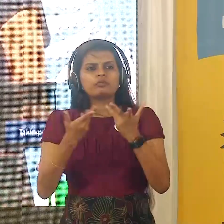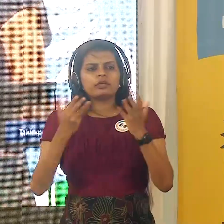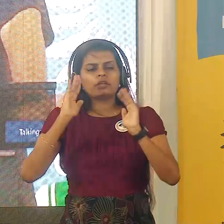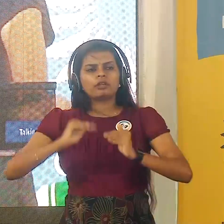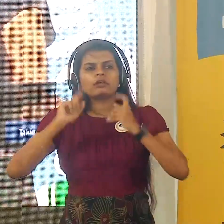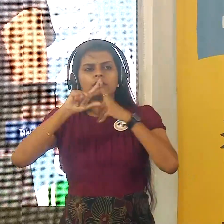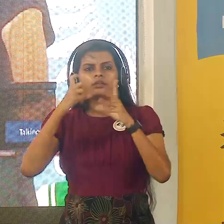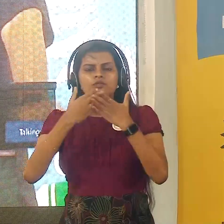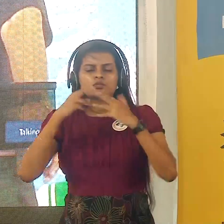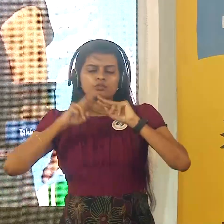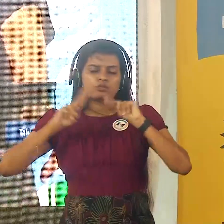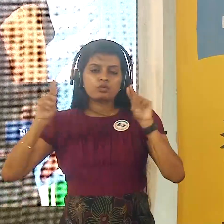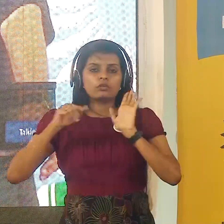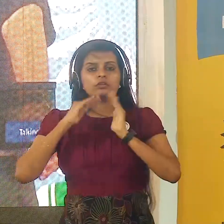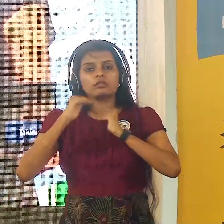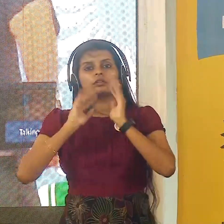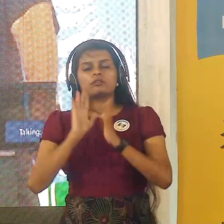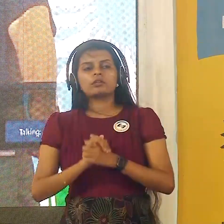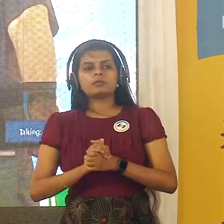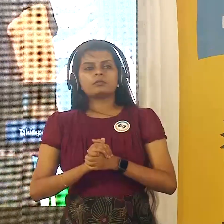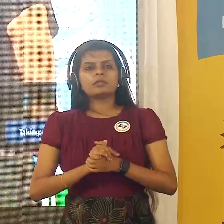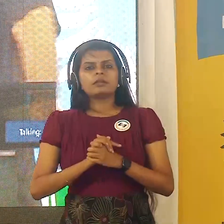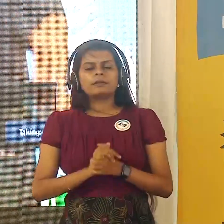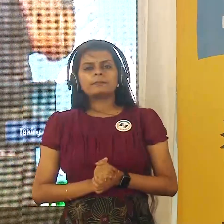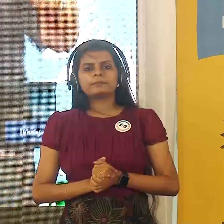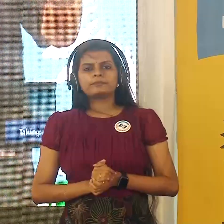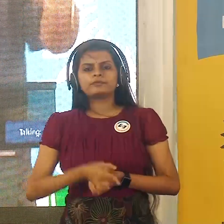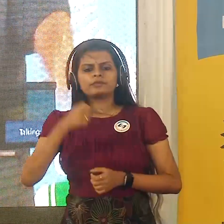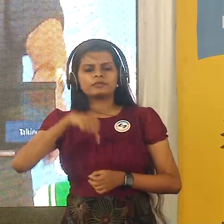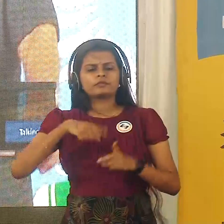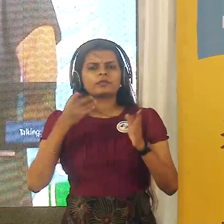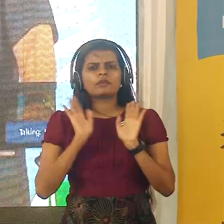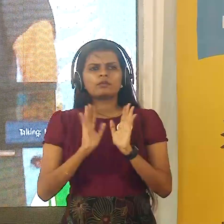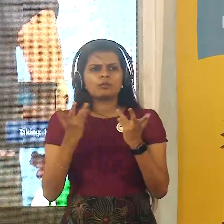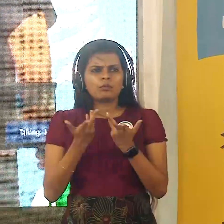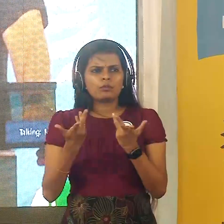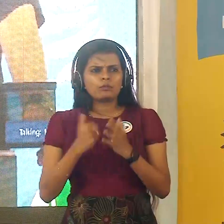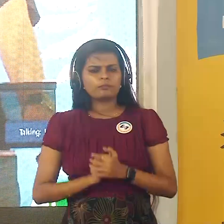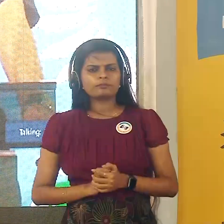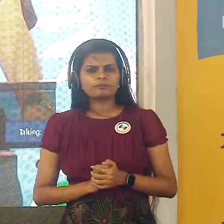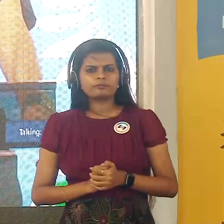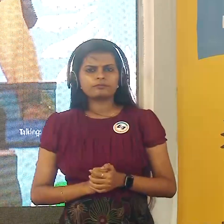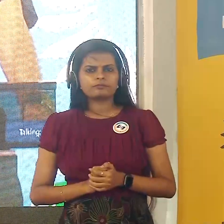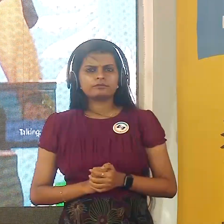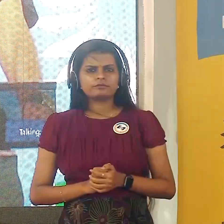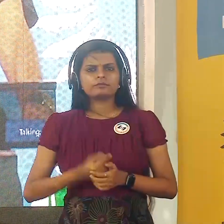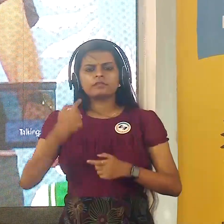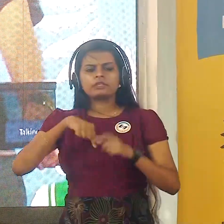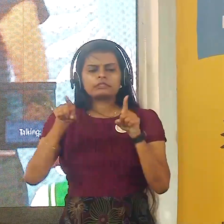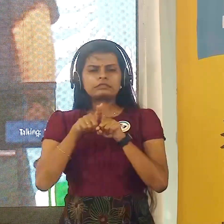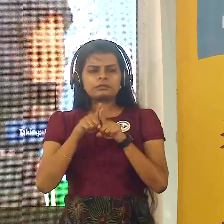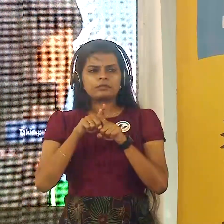have improved substantially. Nevertheless, we still have a distance to